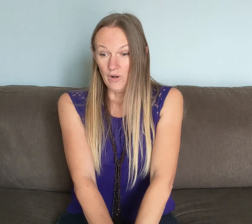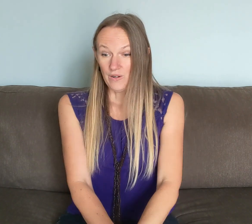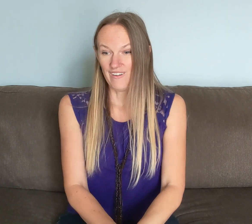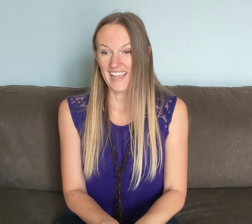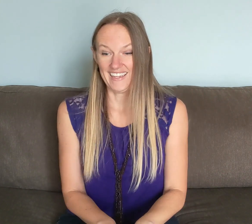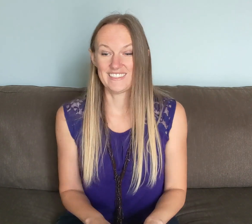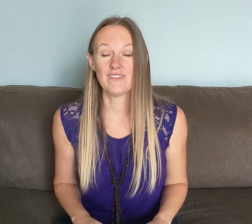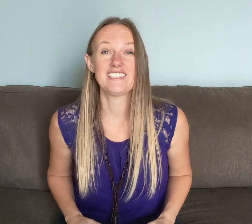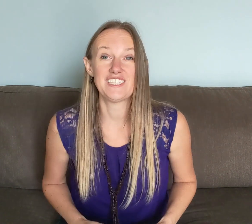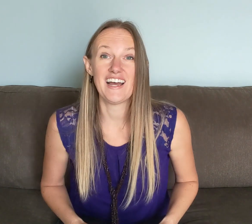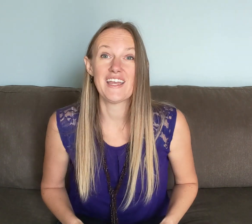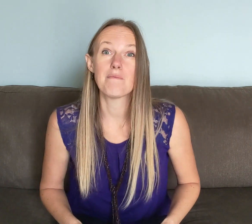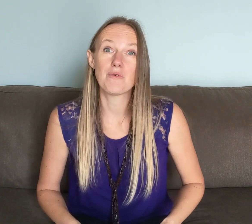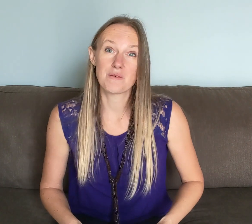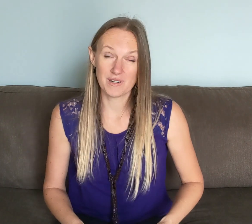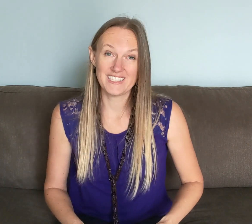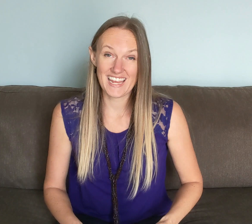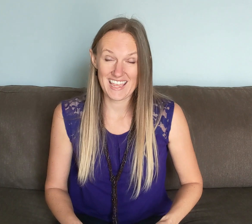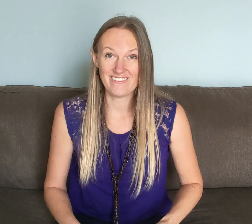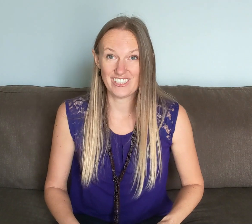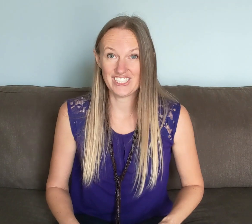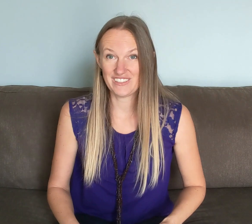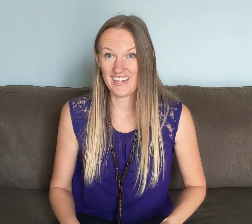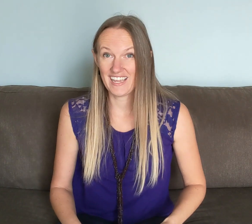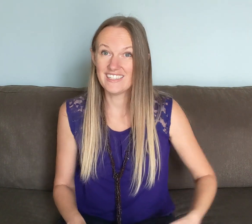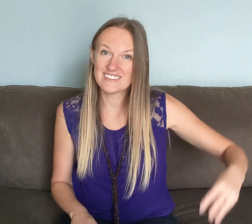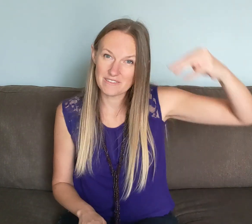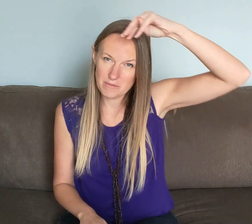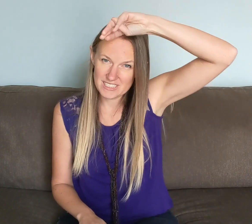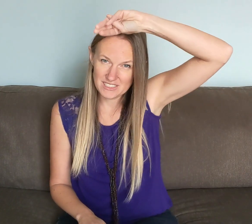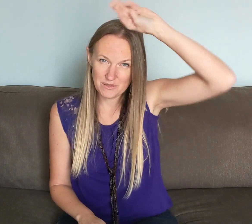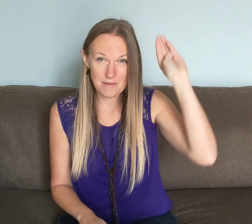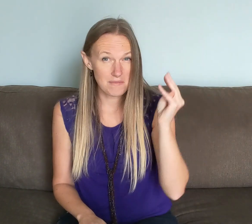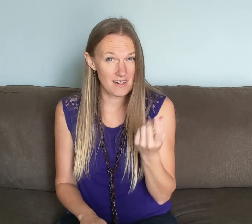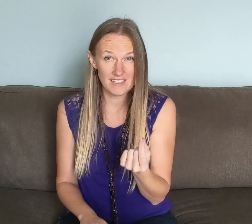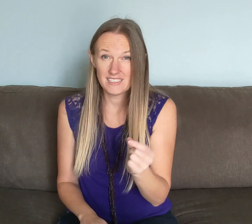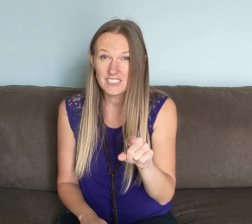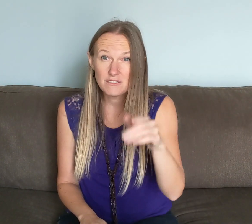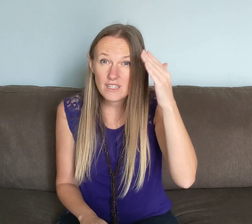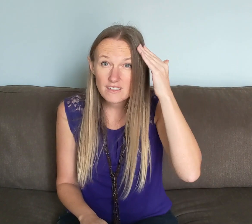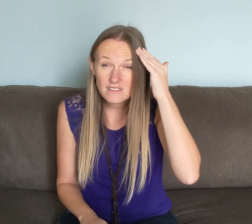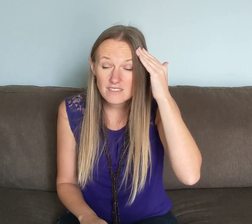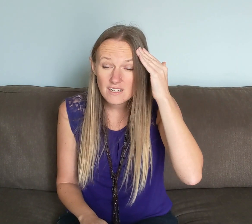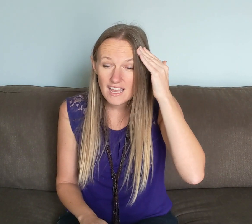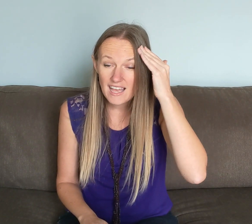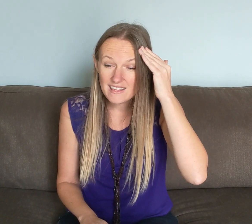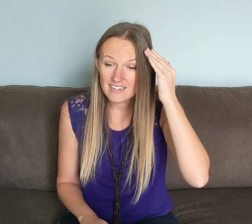Whew, okay, so let's try both the bridge and verse 3. Okay, so remember it starts with Mary, did you know? And then it